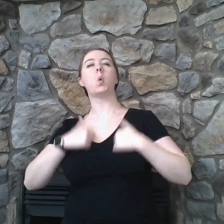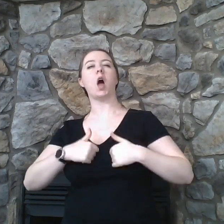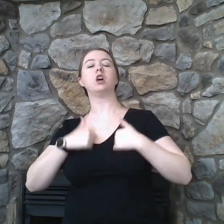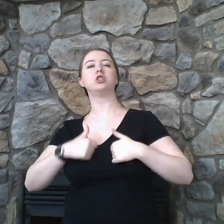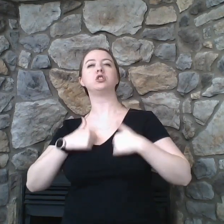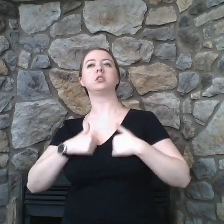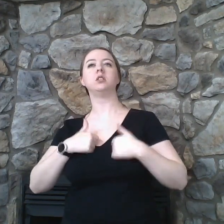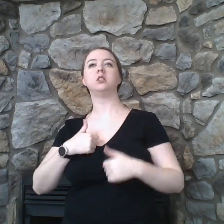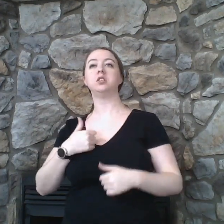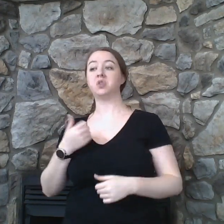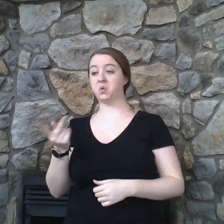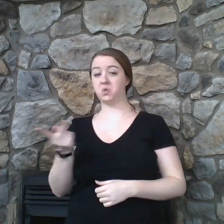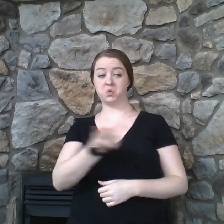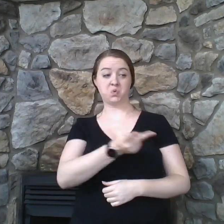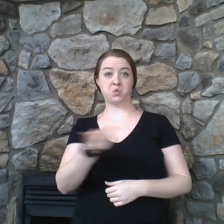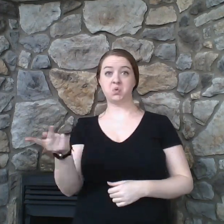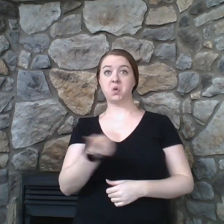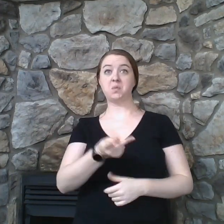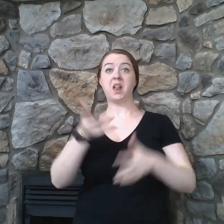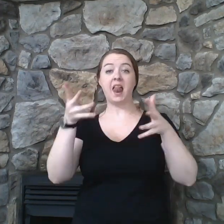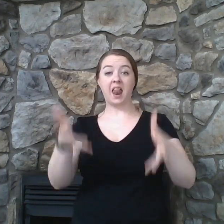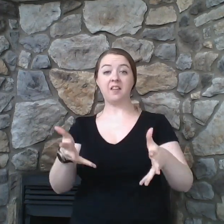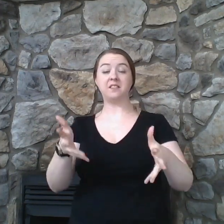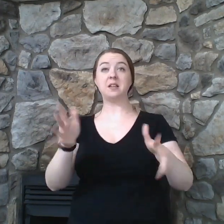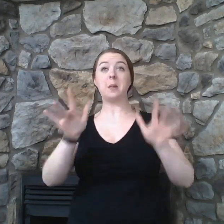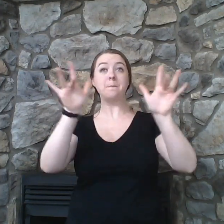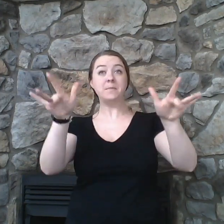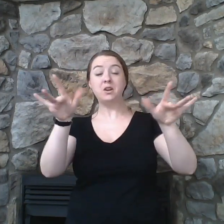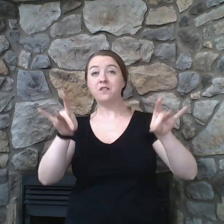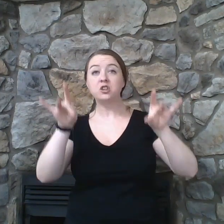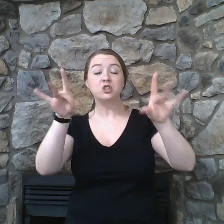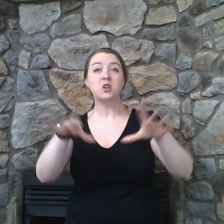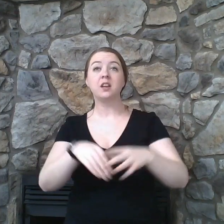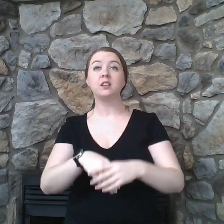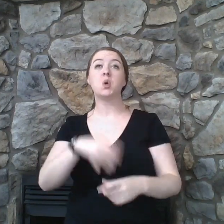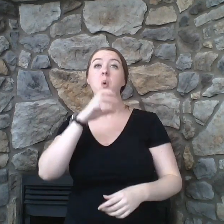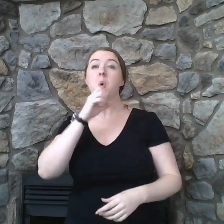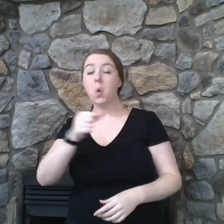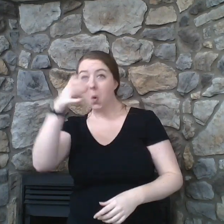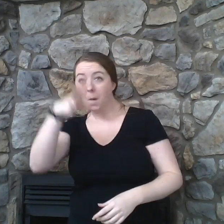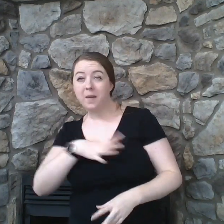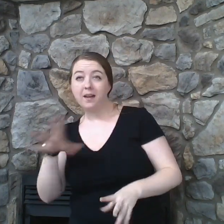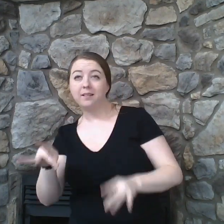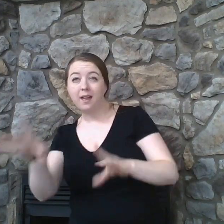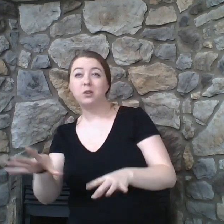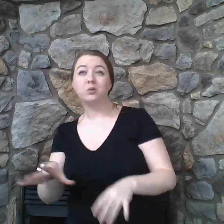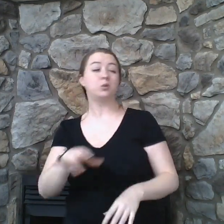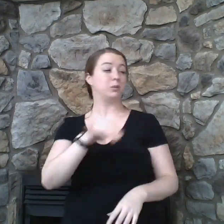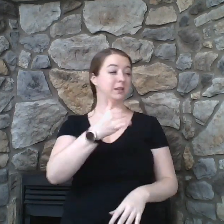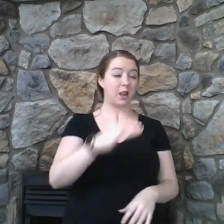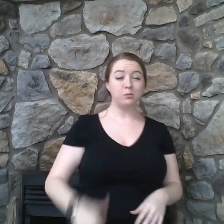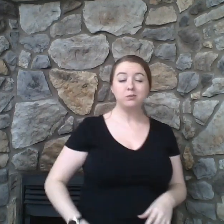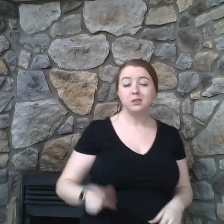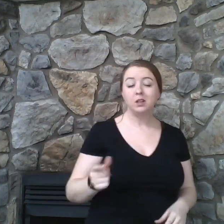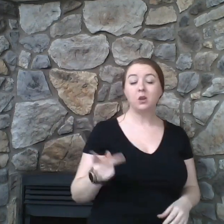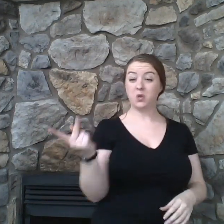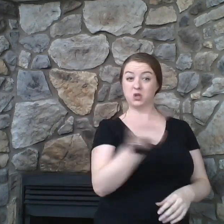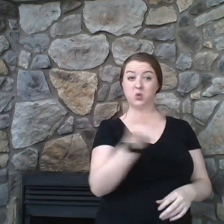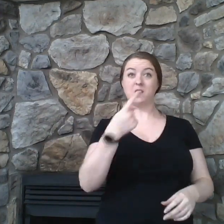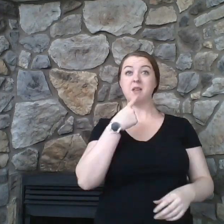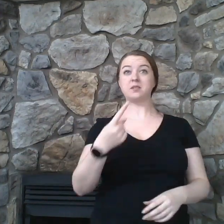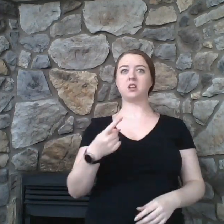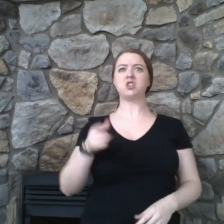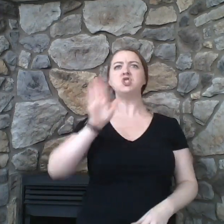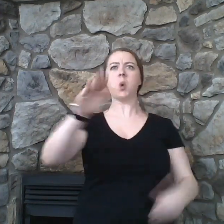wash." So they were left in the middle of Australia, Old Man Kangaroo and Yellow Dog Dingo, and each